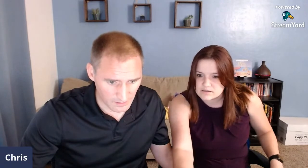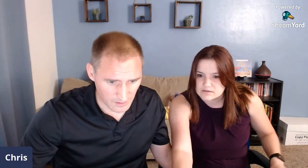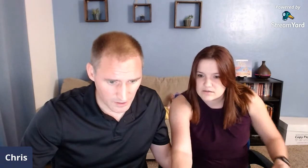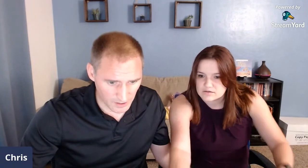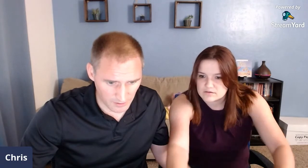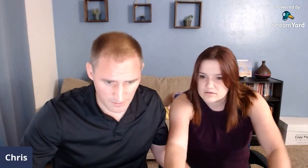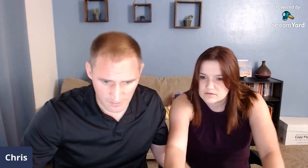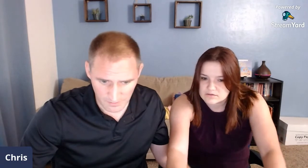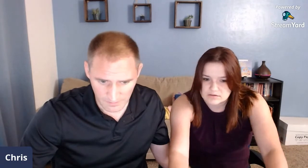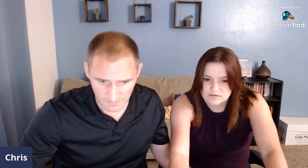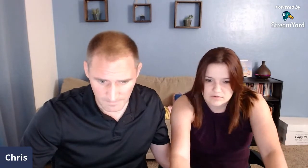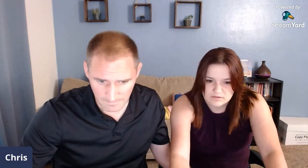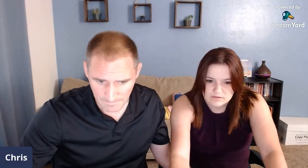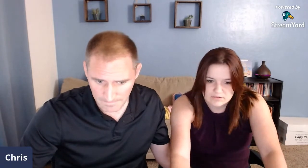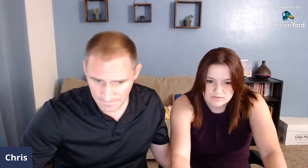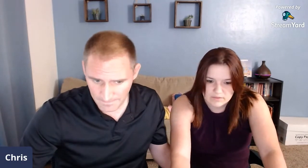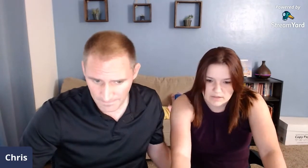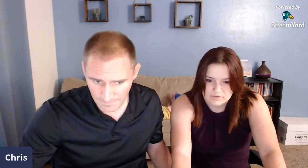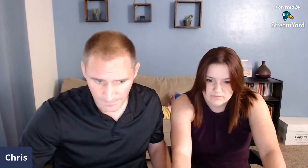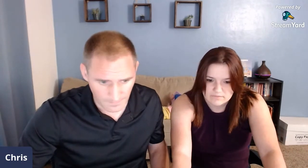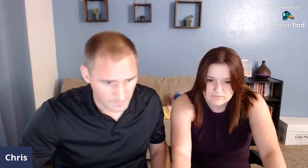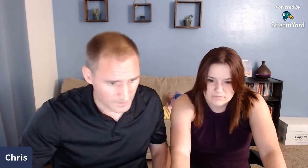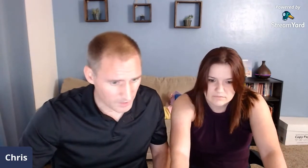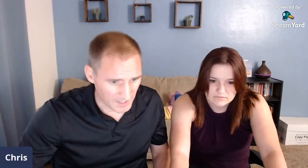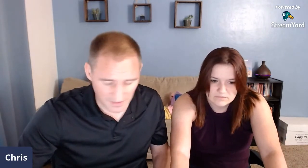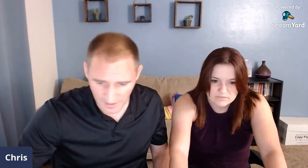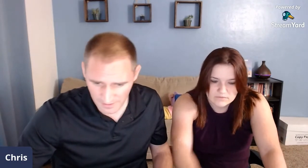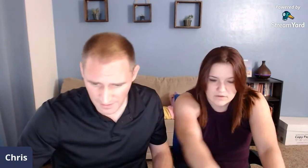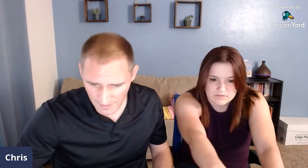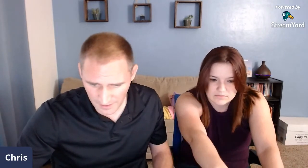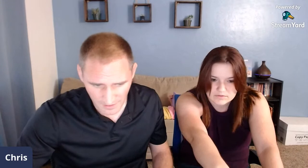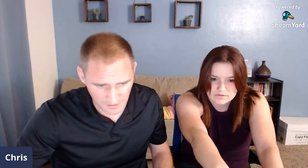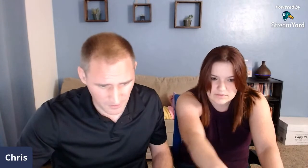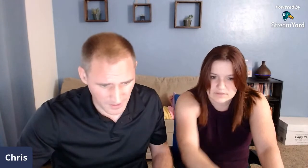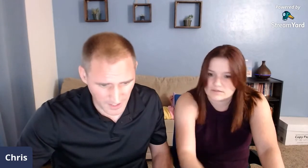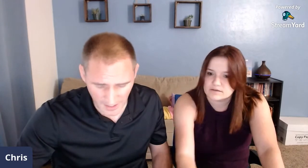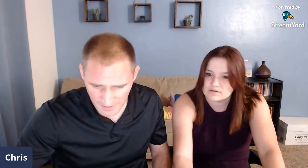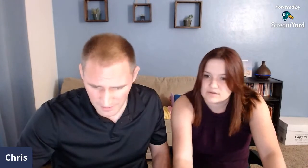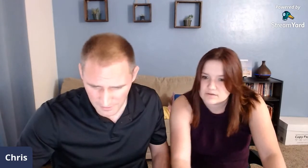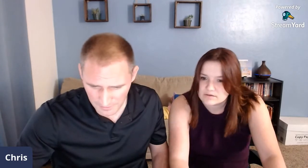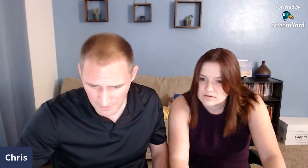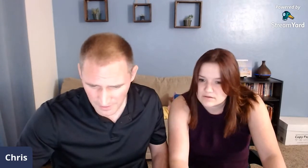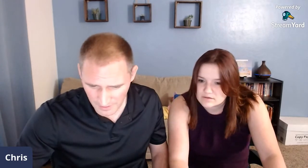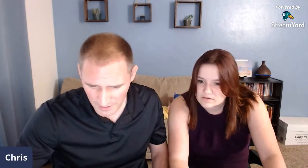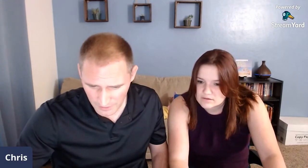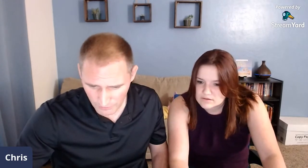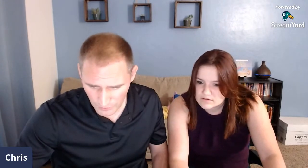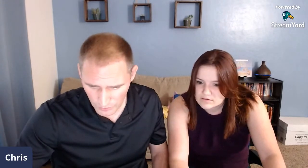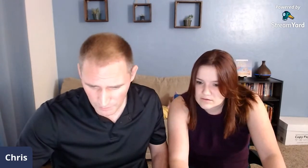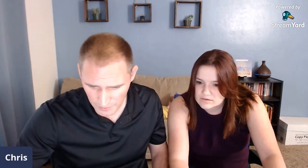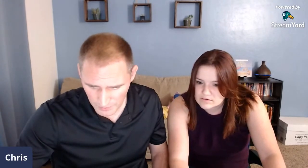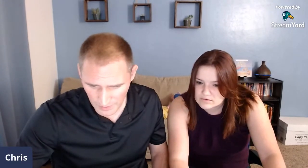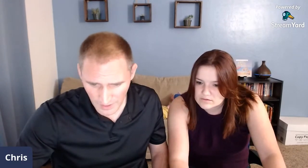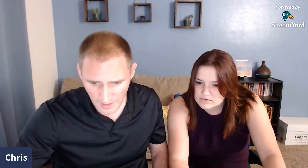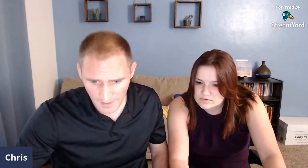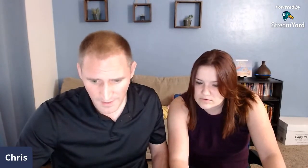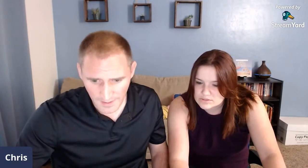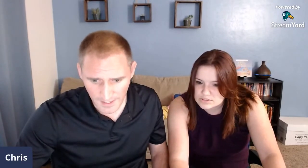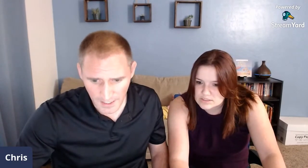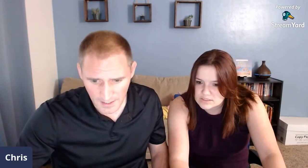a. Oh, Kieran? No, Pascal? Oh, Pascal. No. I could have sworn I had you with the group.